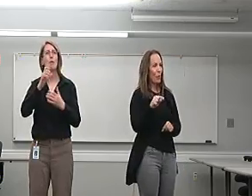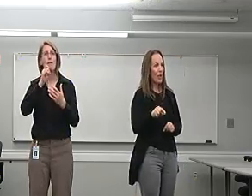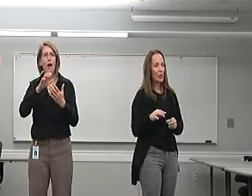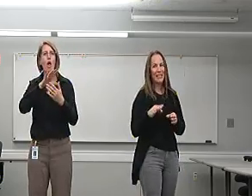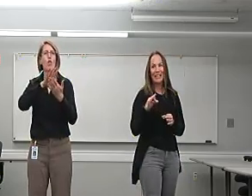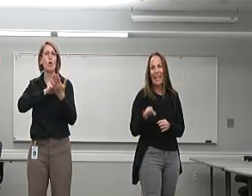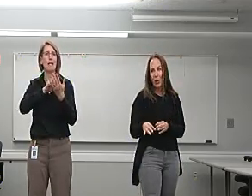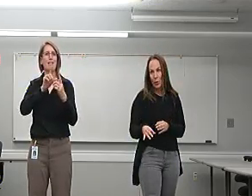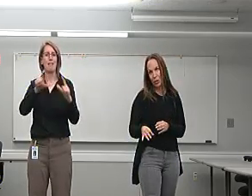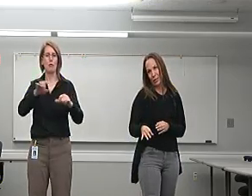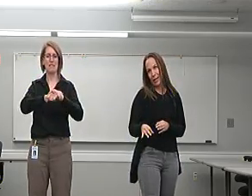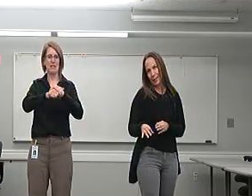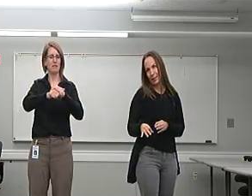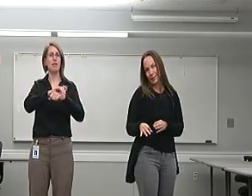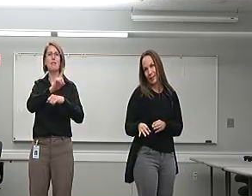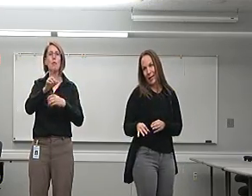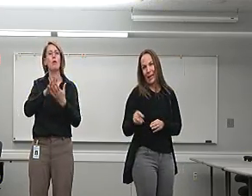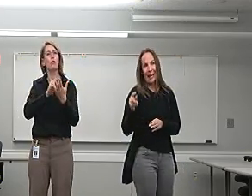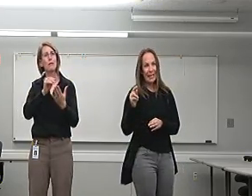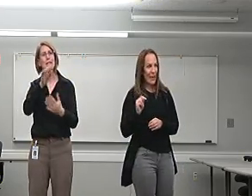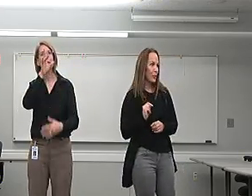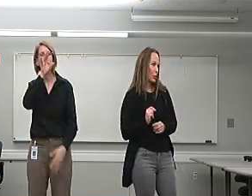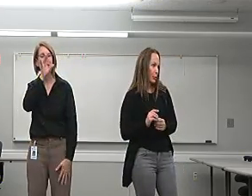language delays in deaf children.